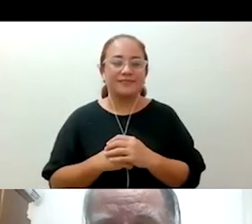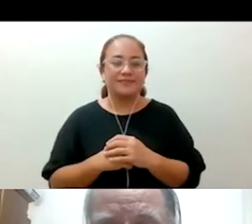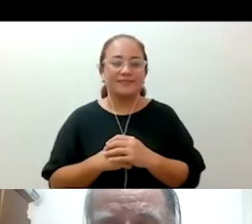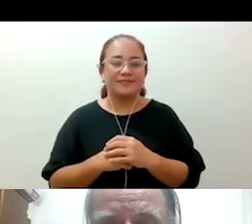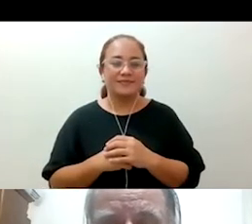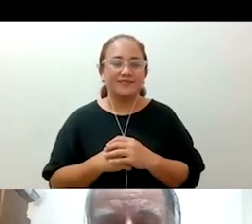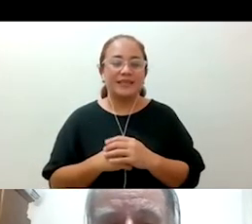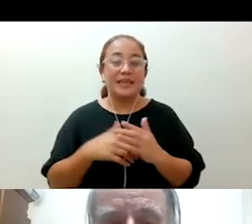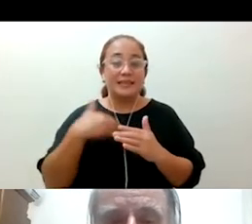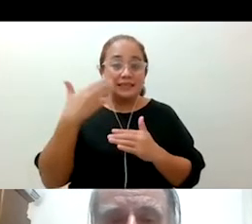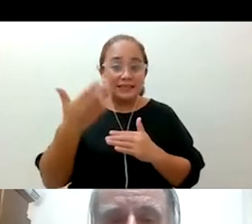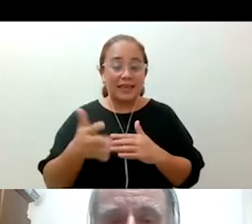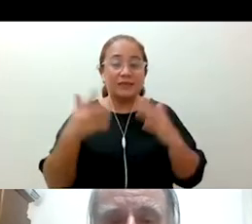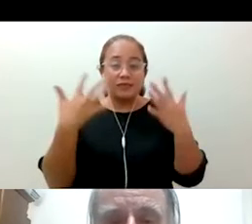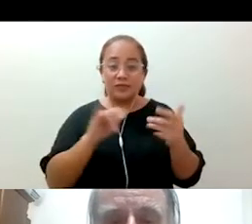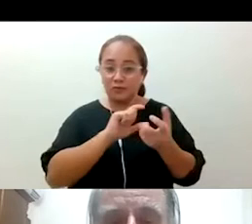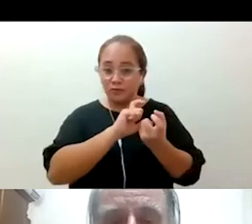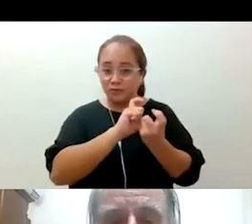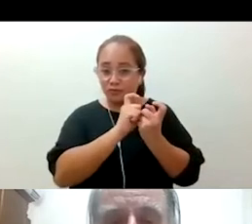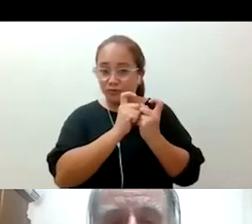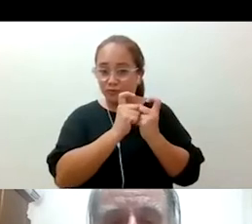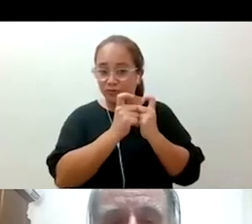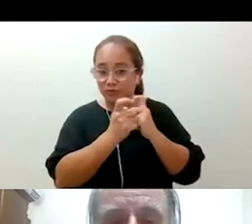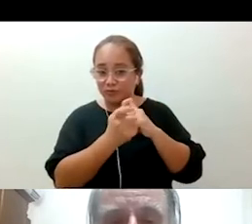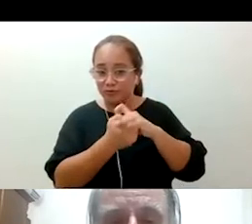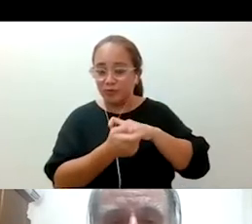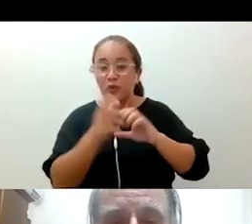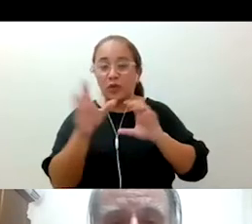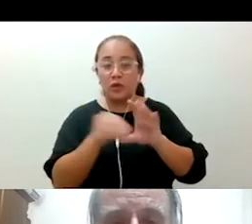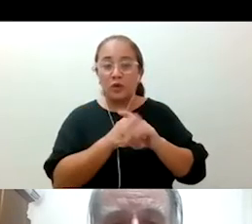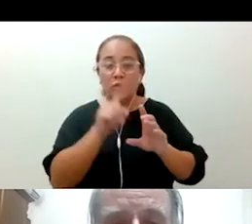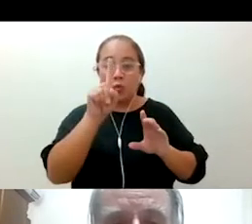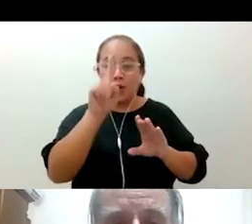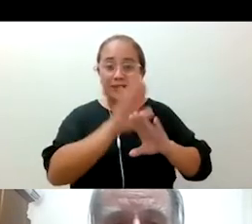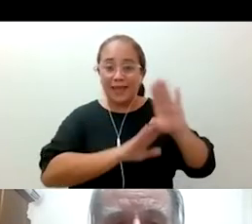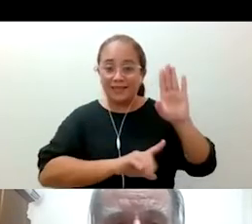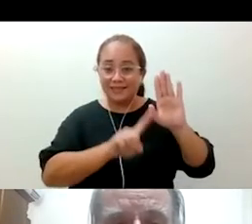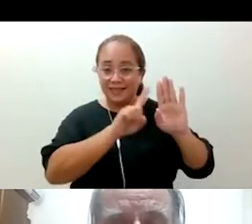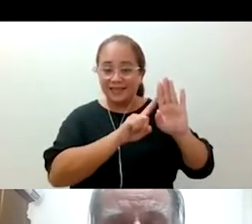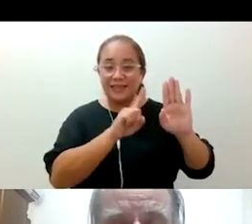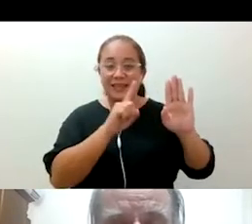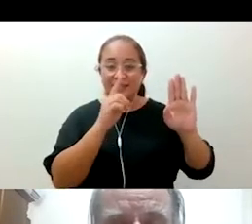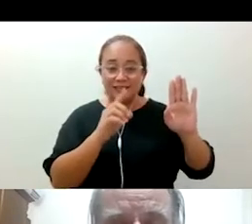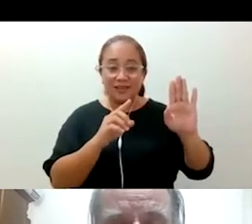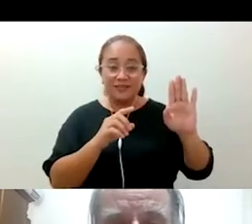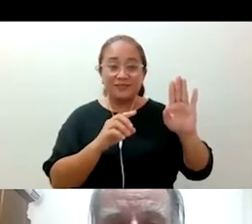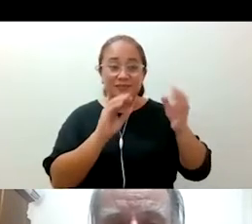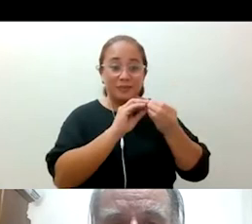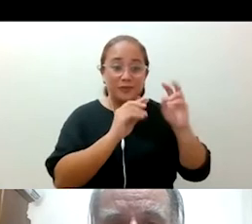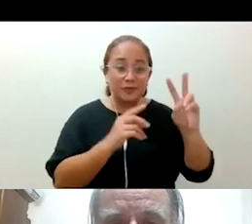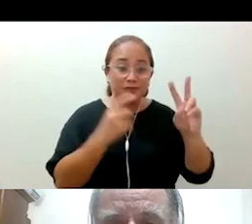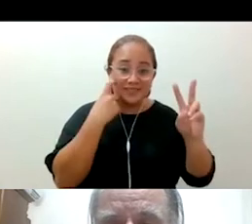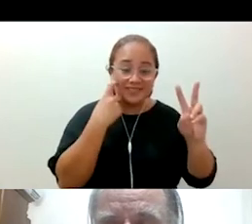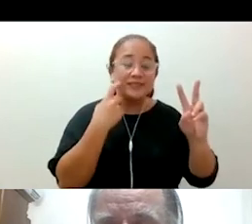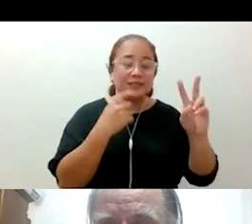So then we have modified this to only include one-handed signs in figure 2. Only